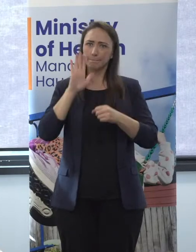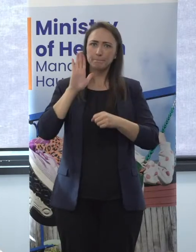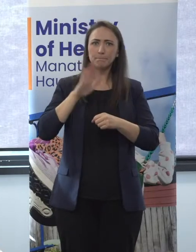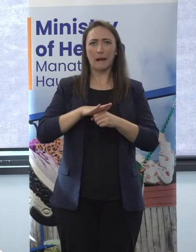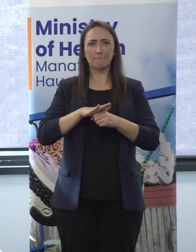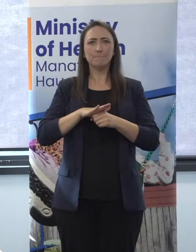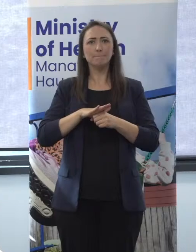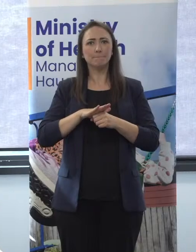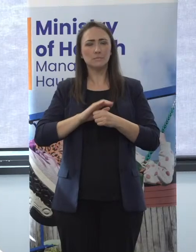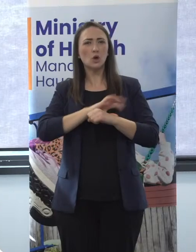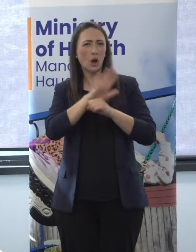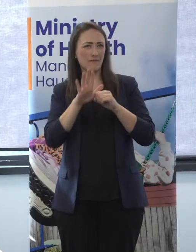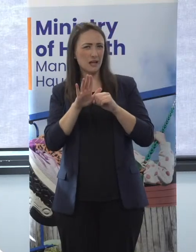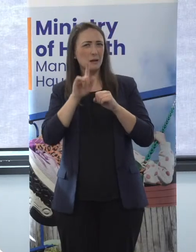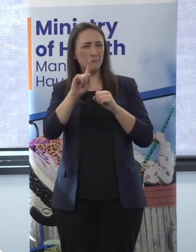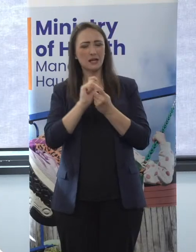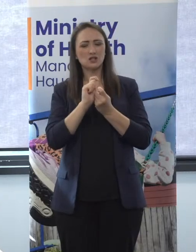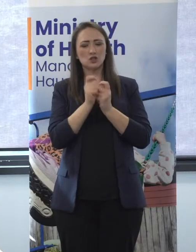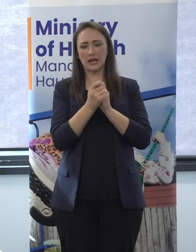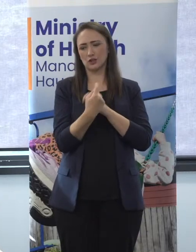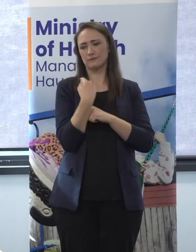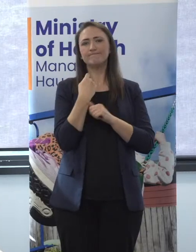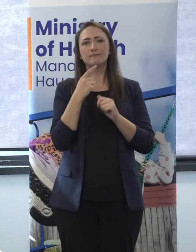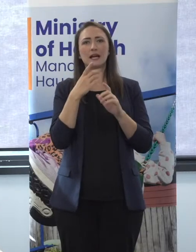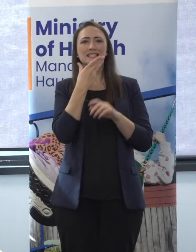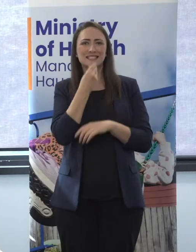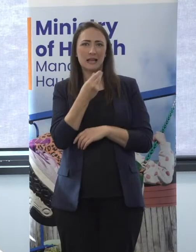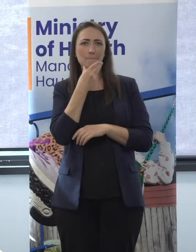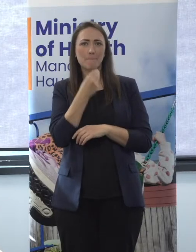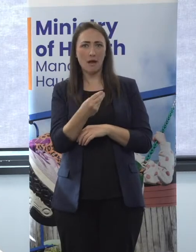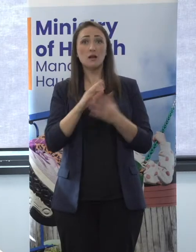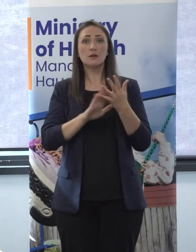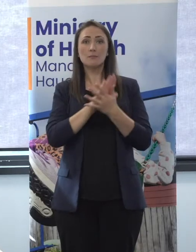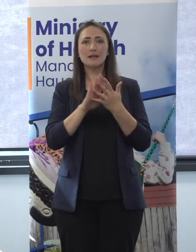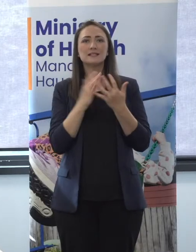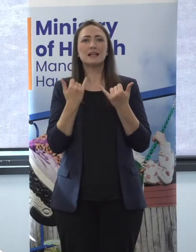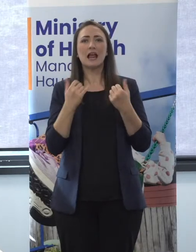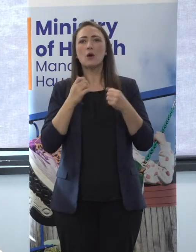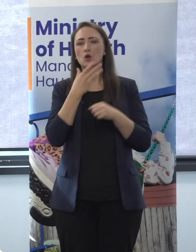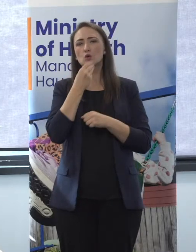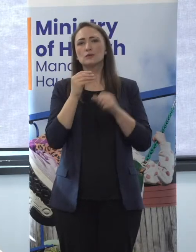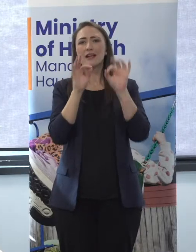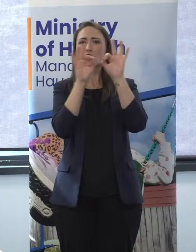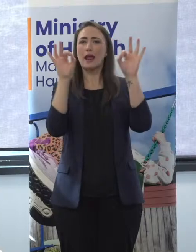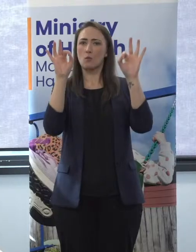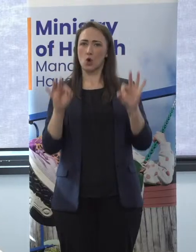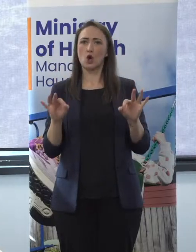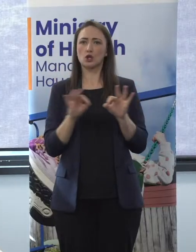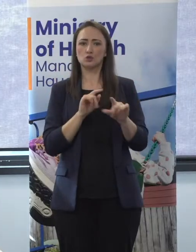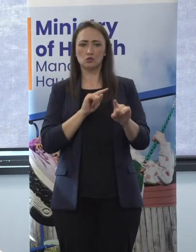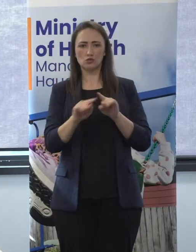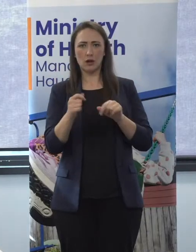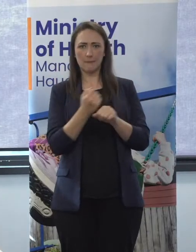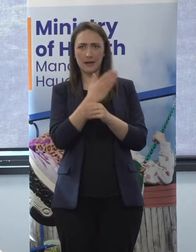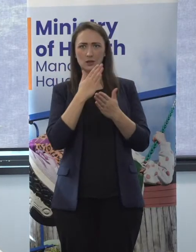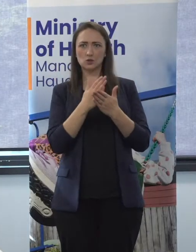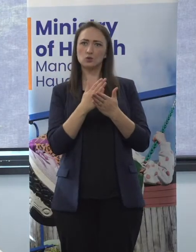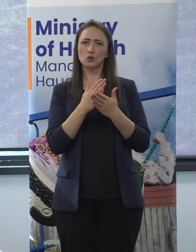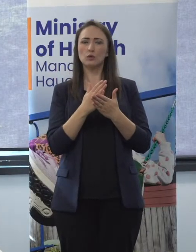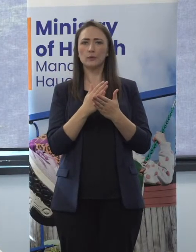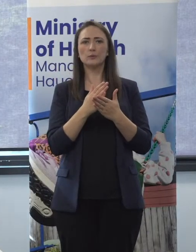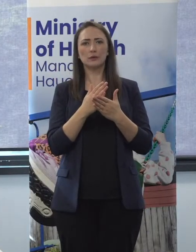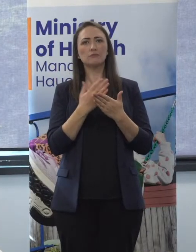the COVID-19 protection framework environment. We're currently in the orange setting, as you're aware, which is